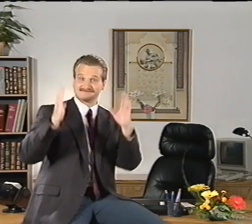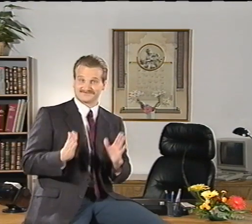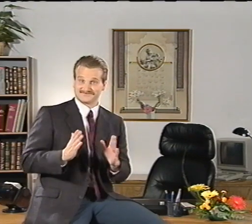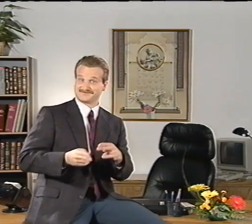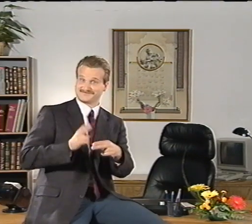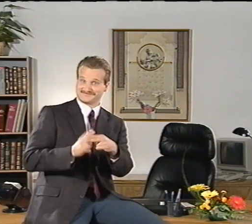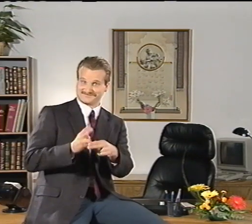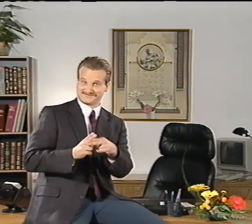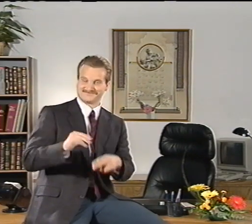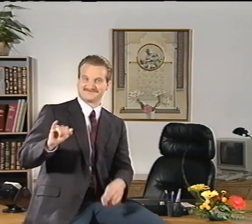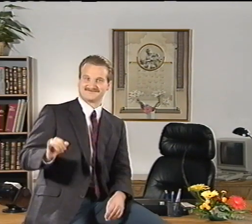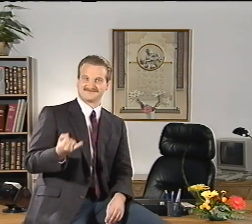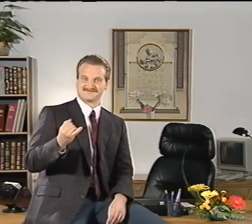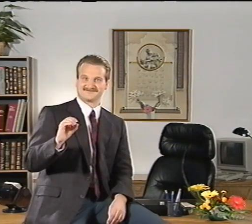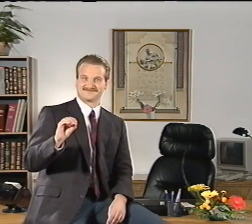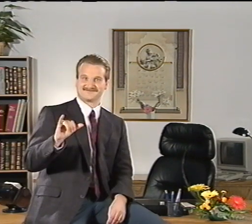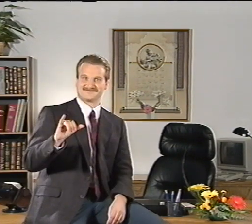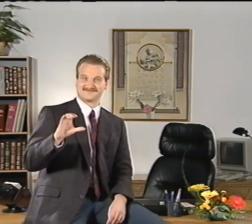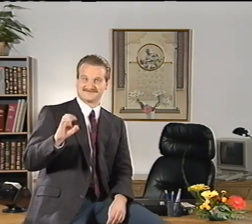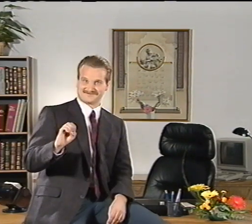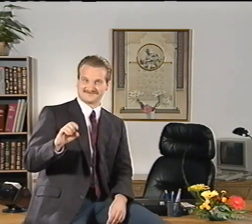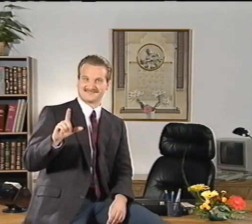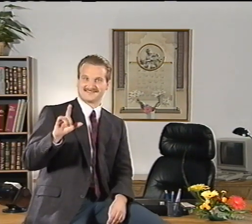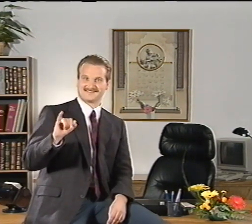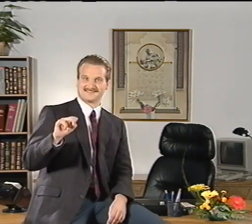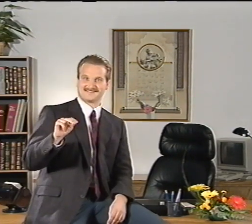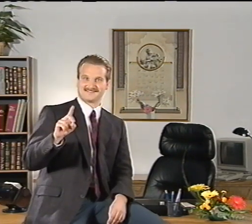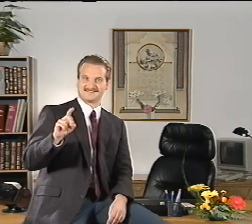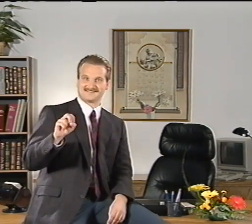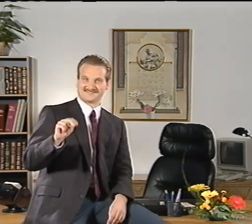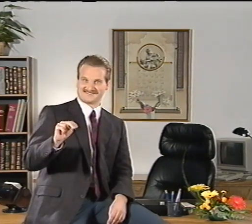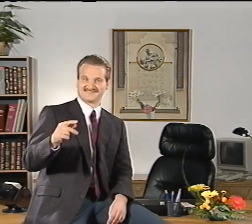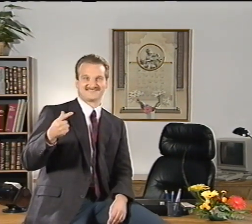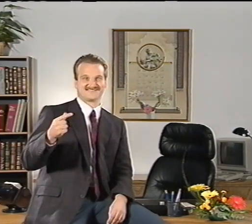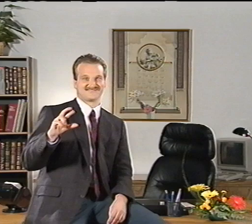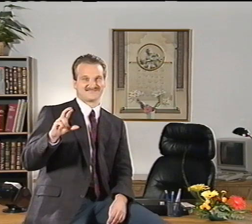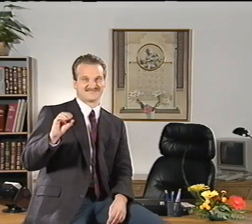as taught by Joyce Linden Grude.